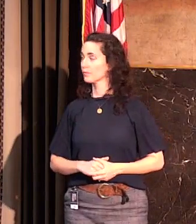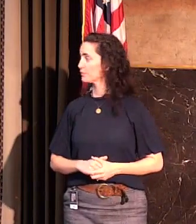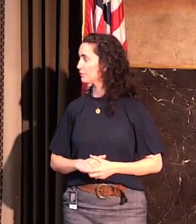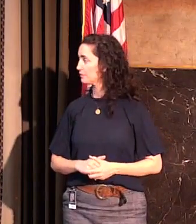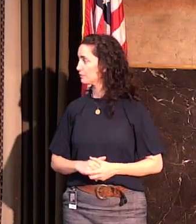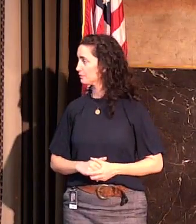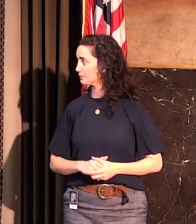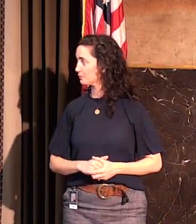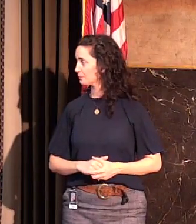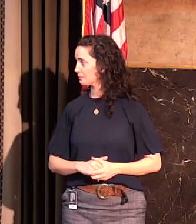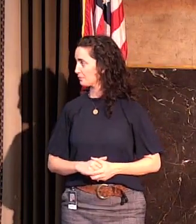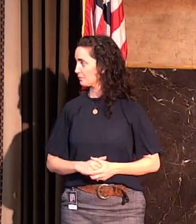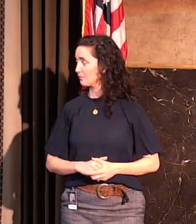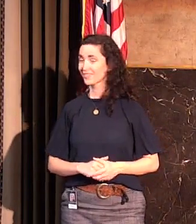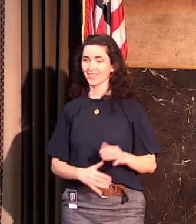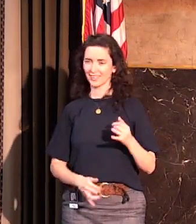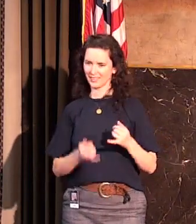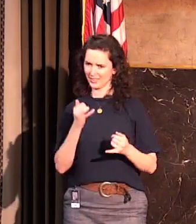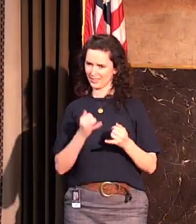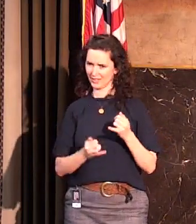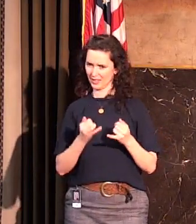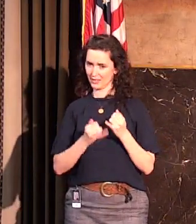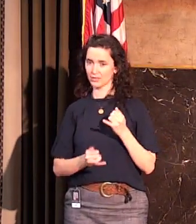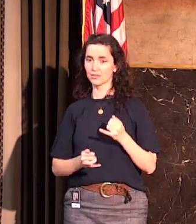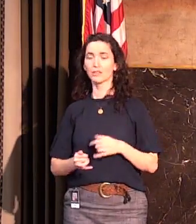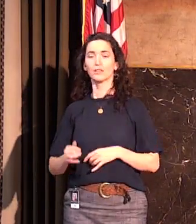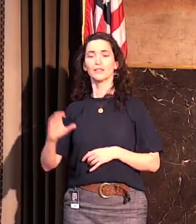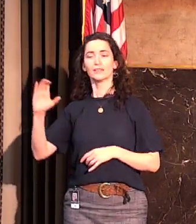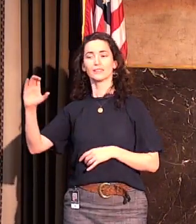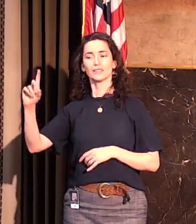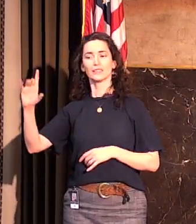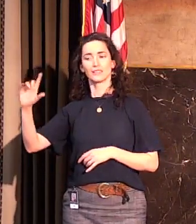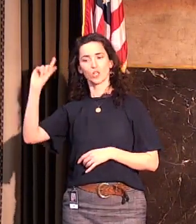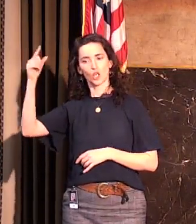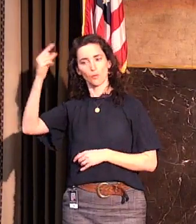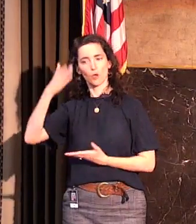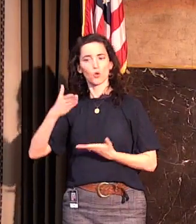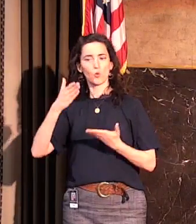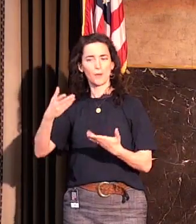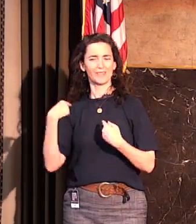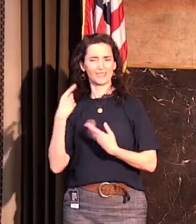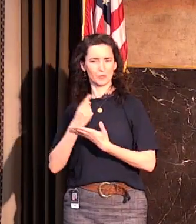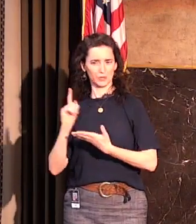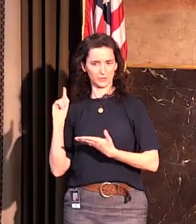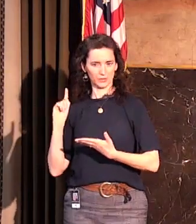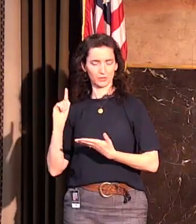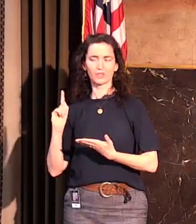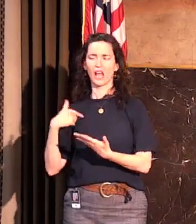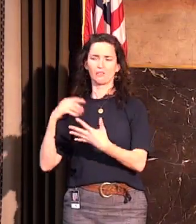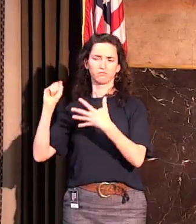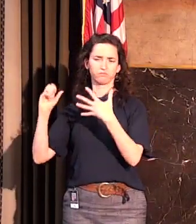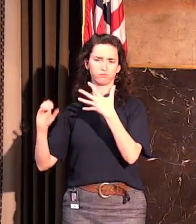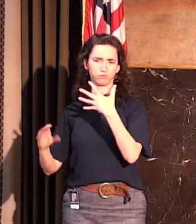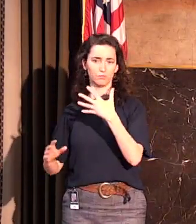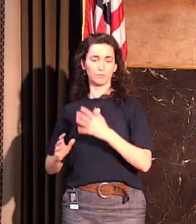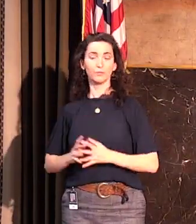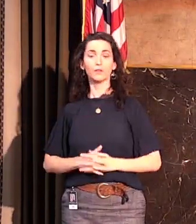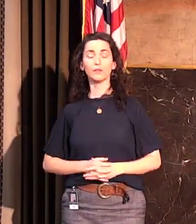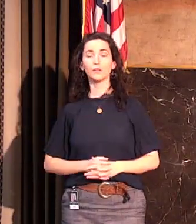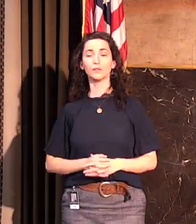Lastly, I want to cover some new CDC guidance and recommendations that came down the past week. First, for